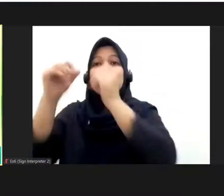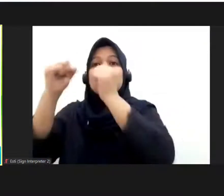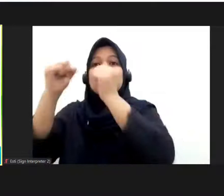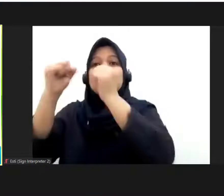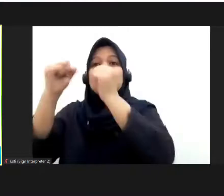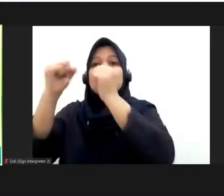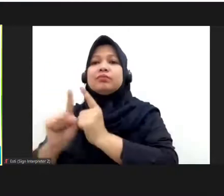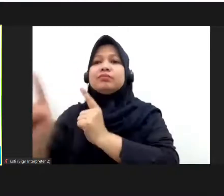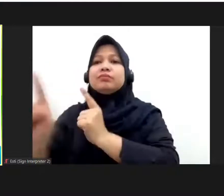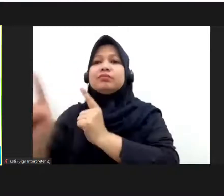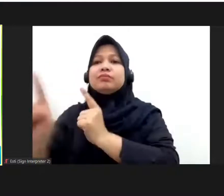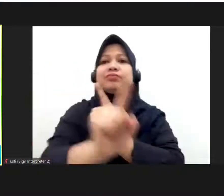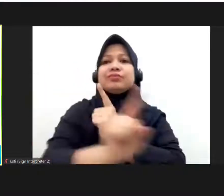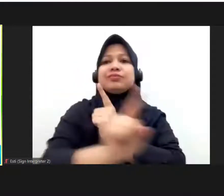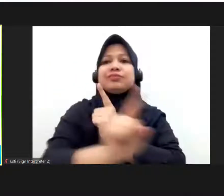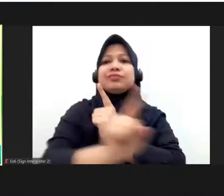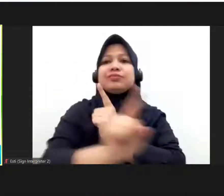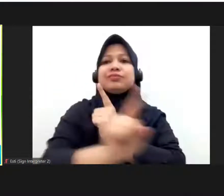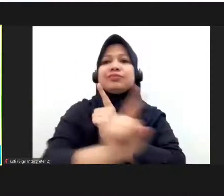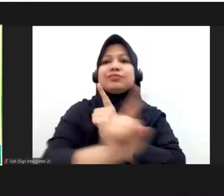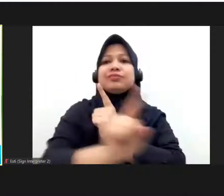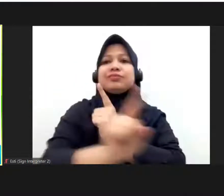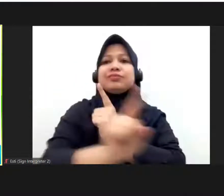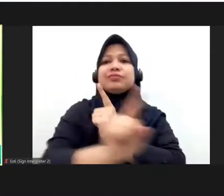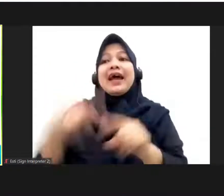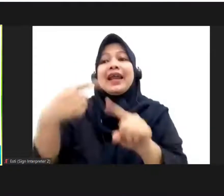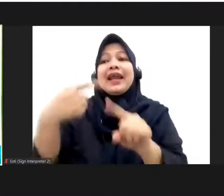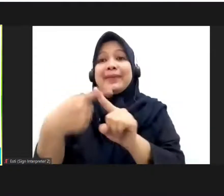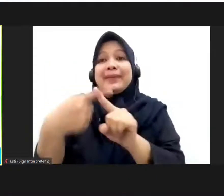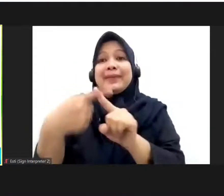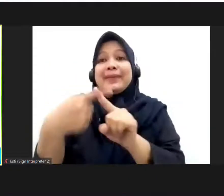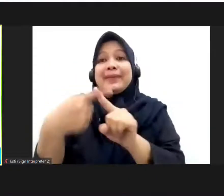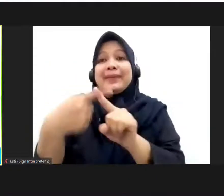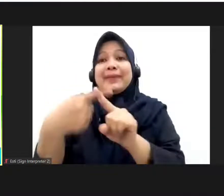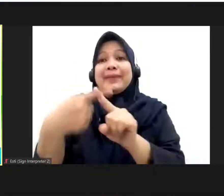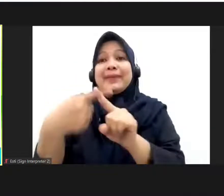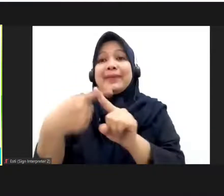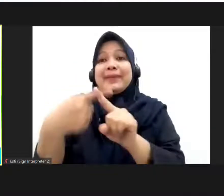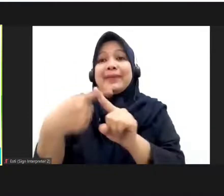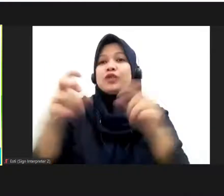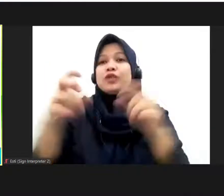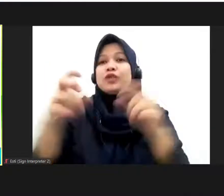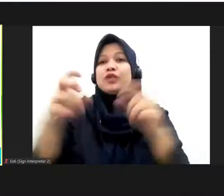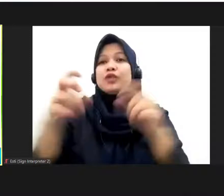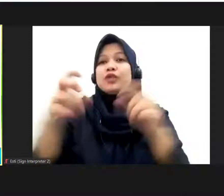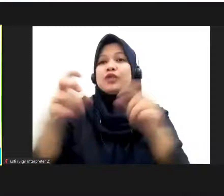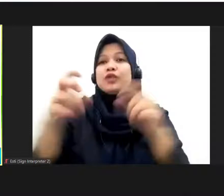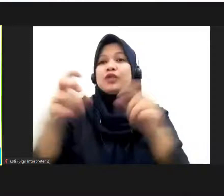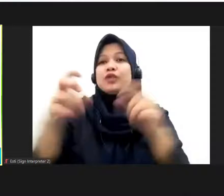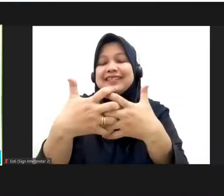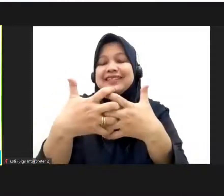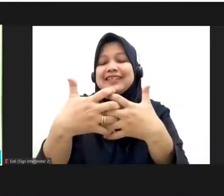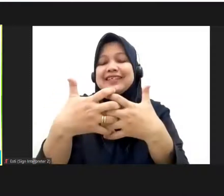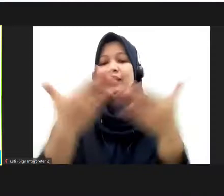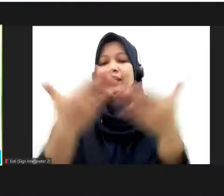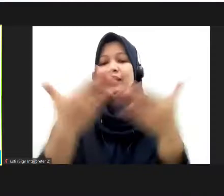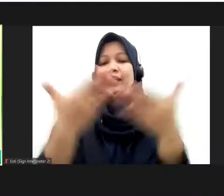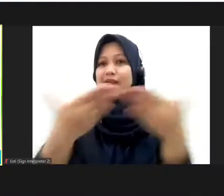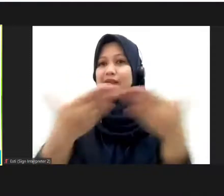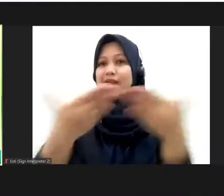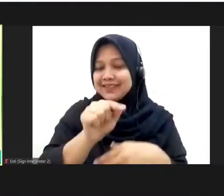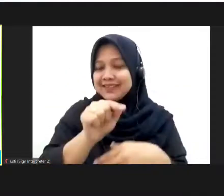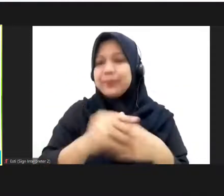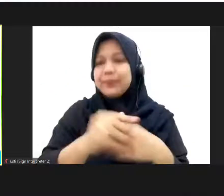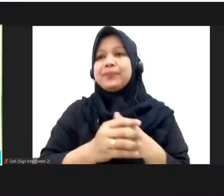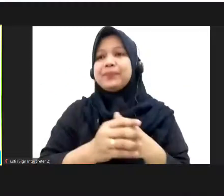people would have to adapt on whatever resources that they have. So where we